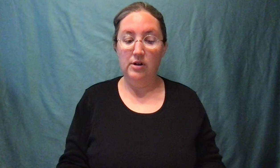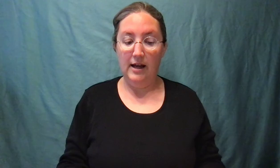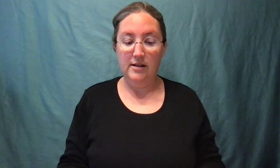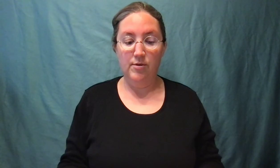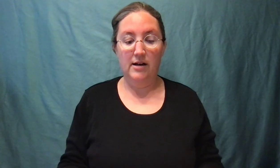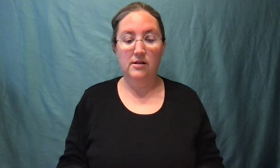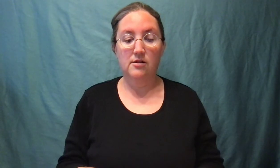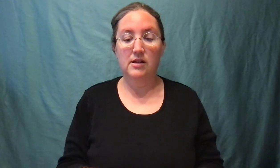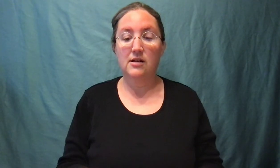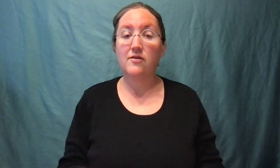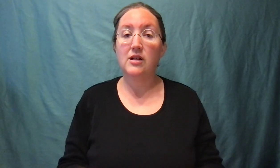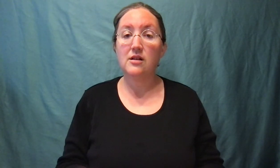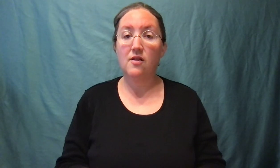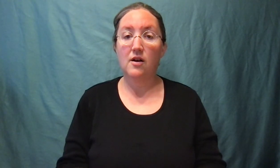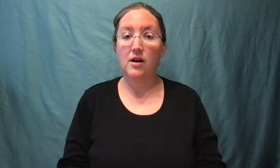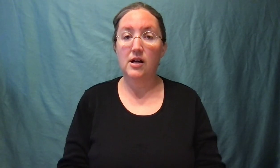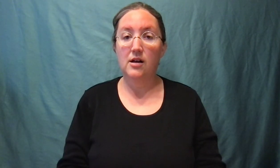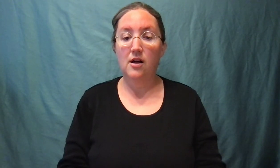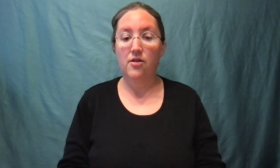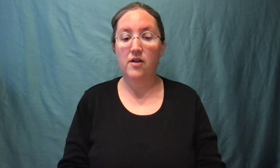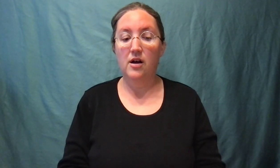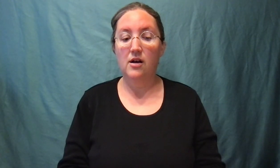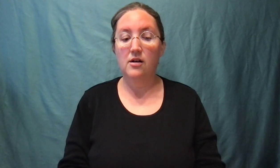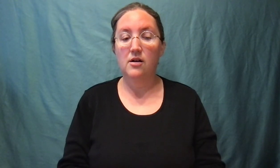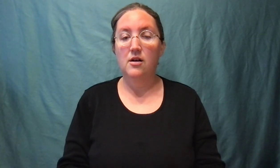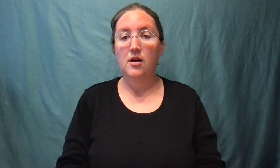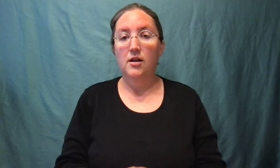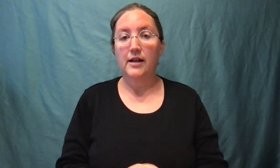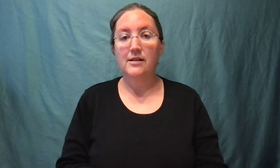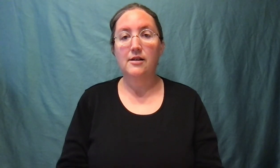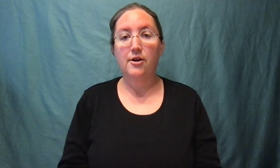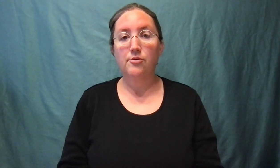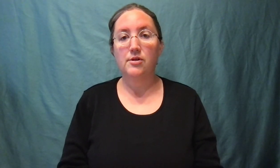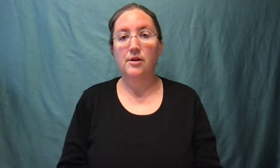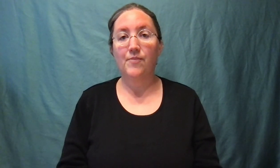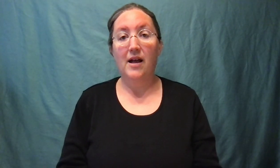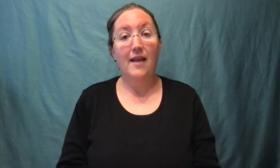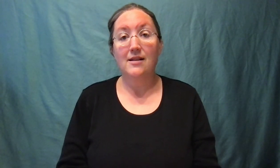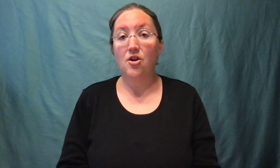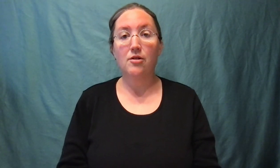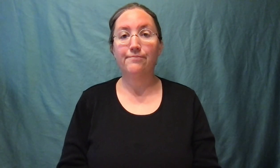like to practice those activities, they're in the lesson notes. And that's all.